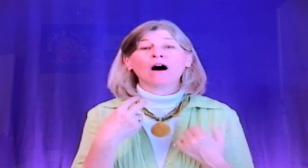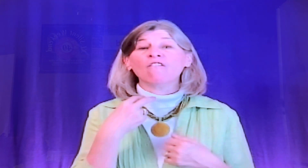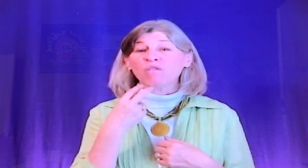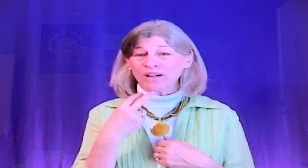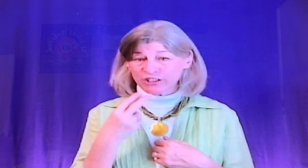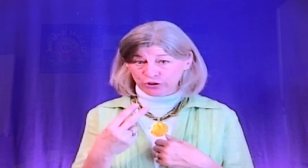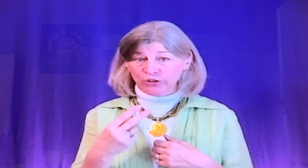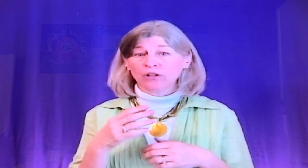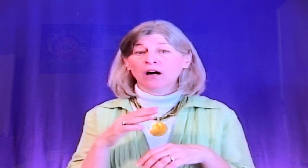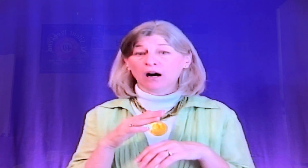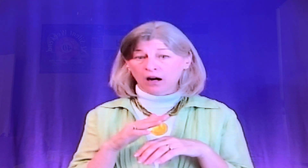a voicer